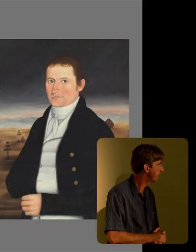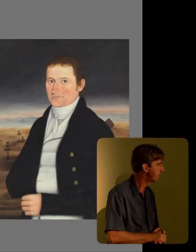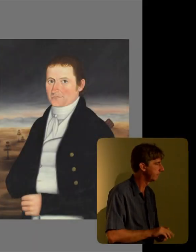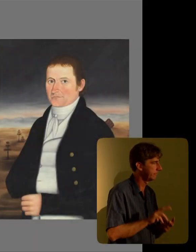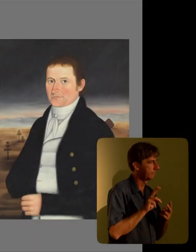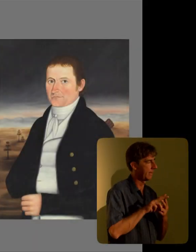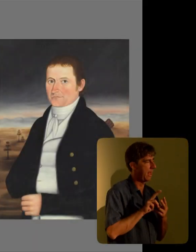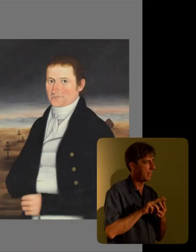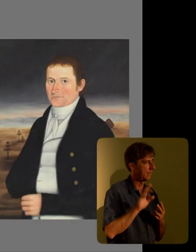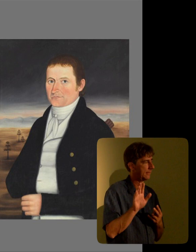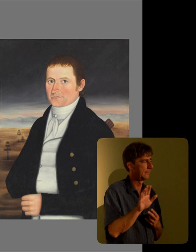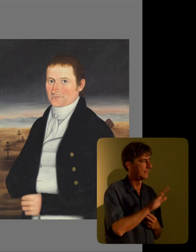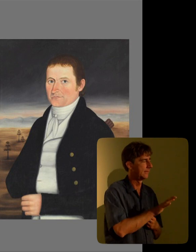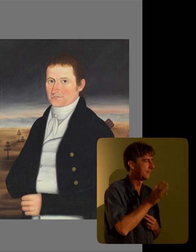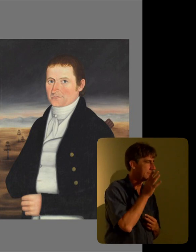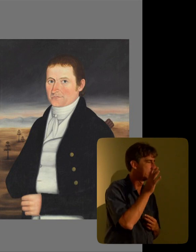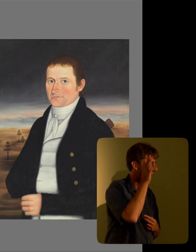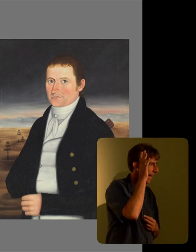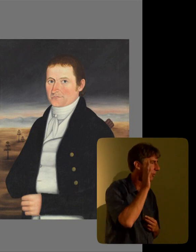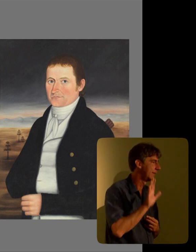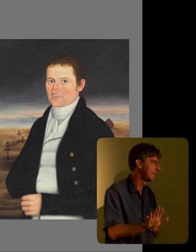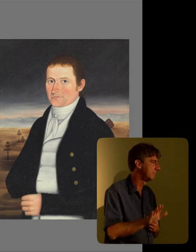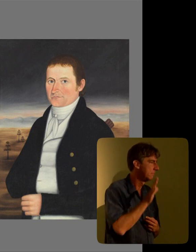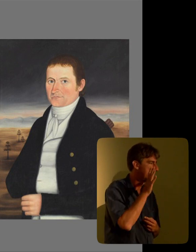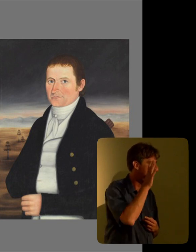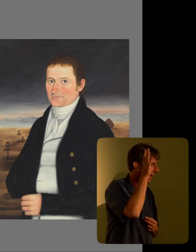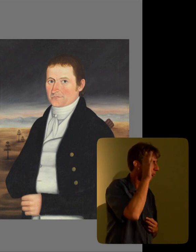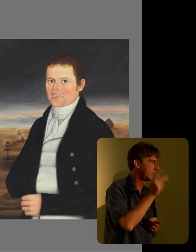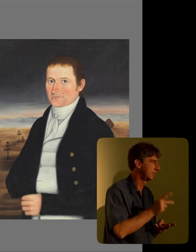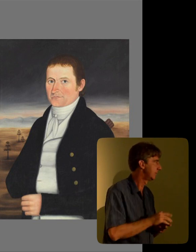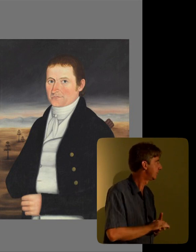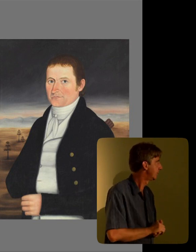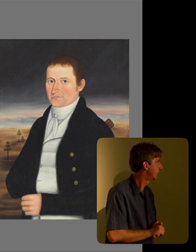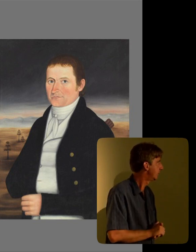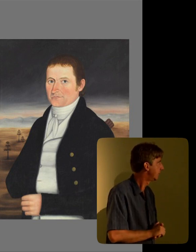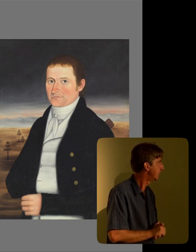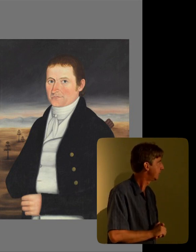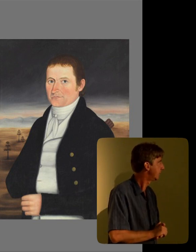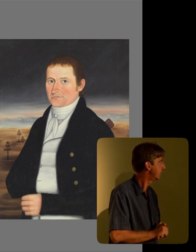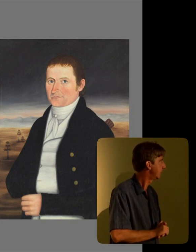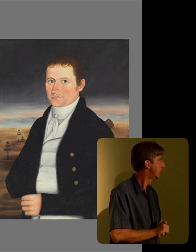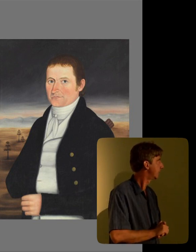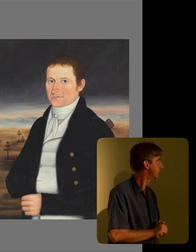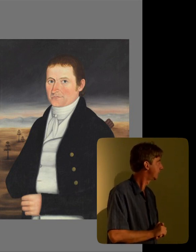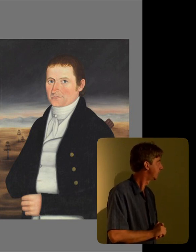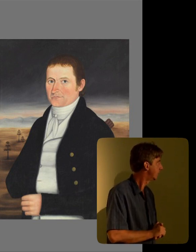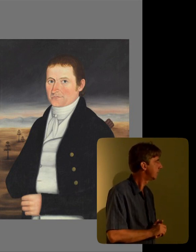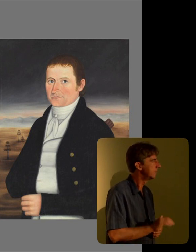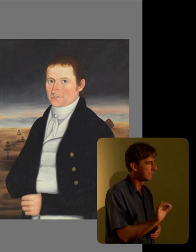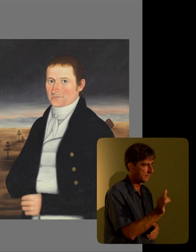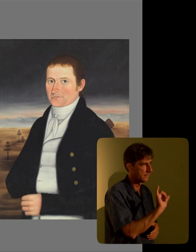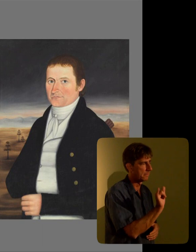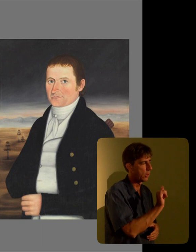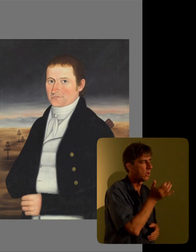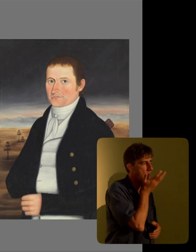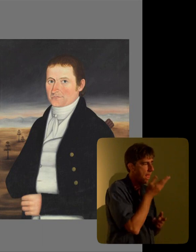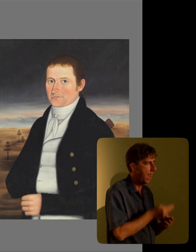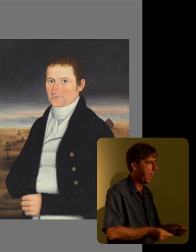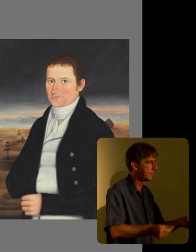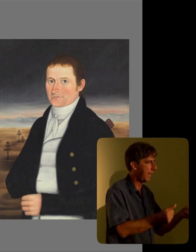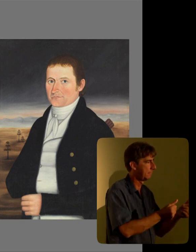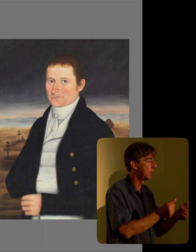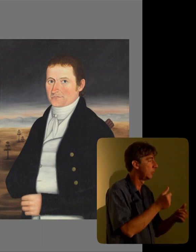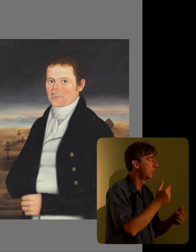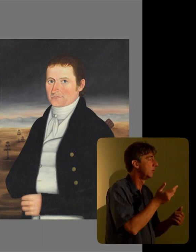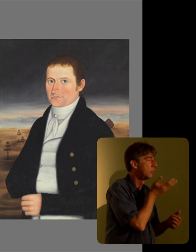Francis's parents, a gentleman and a lady in a landscape. They have the same provenance as Francis, and the same landscape. The grass is not as